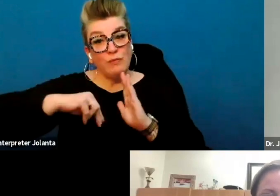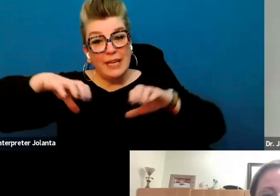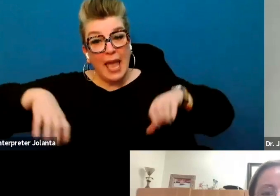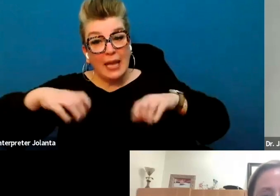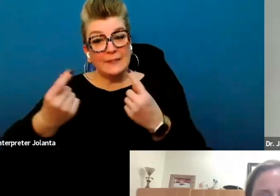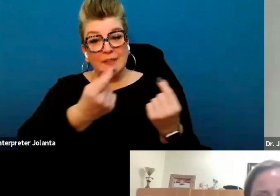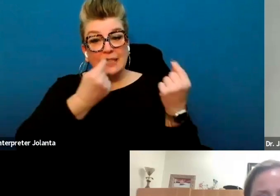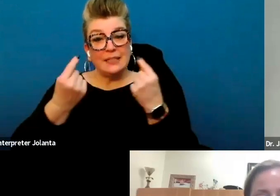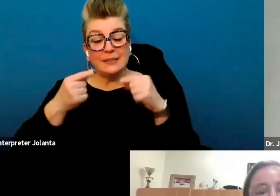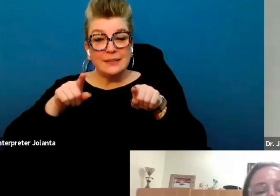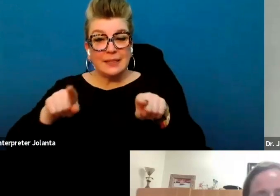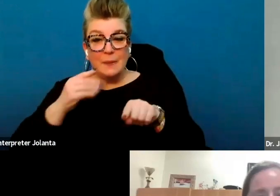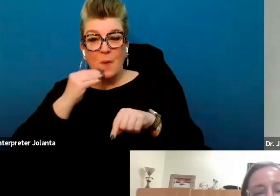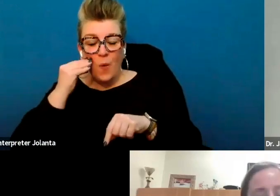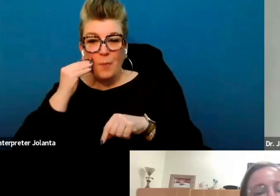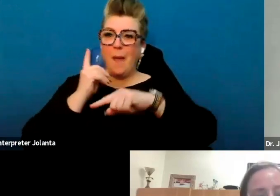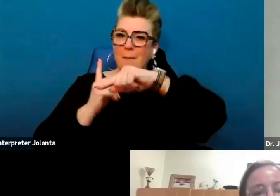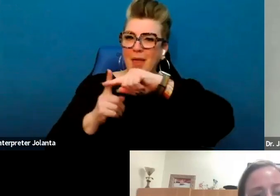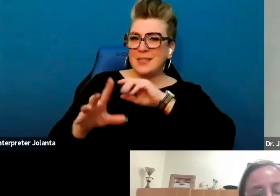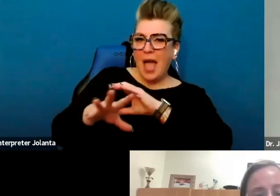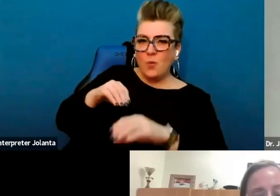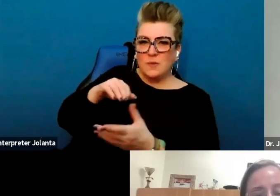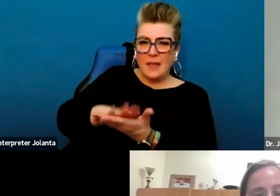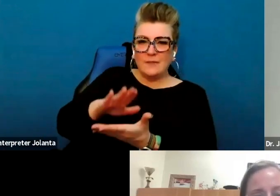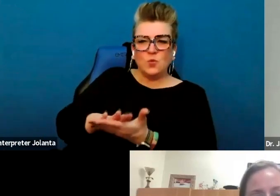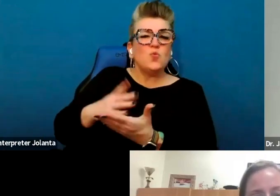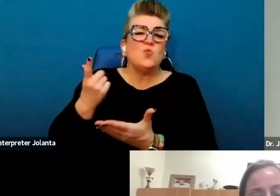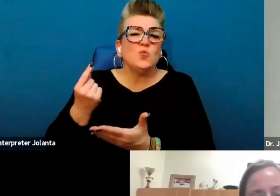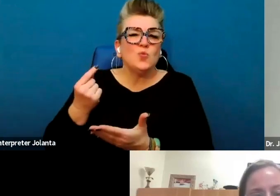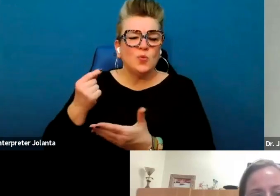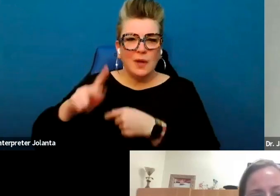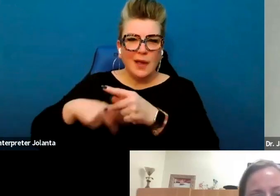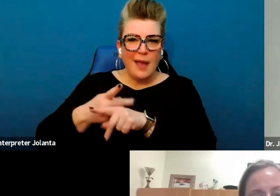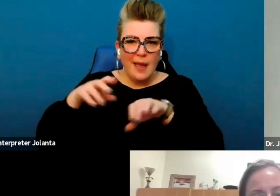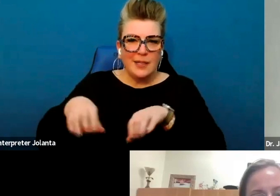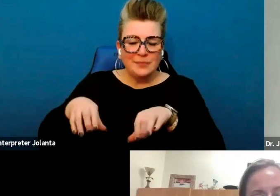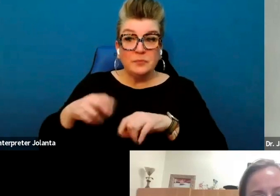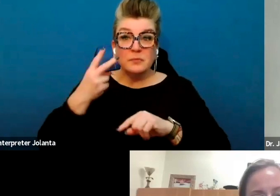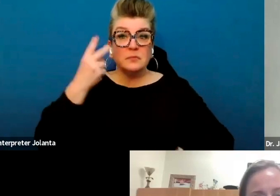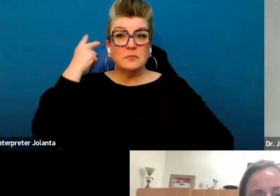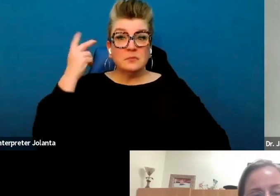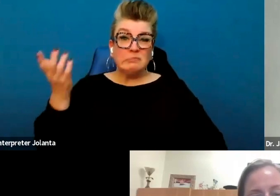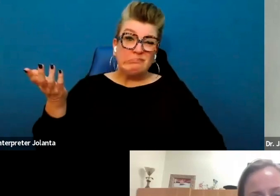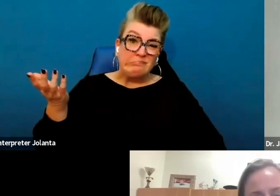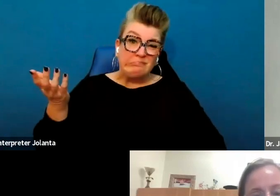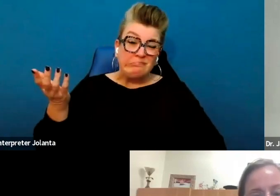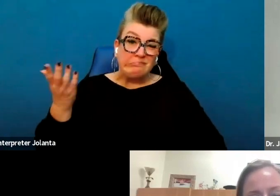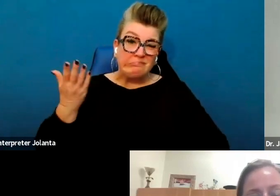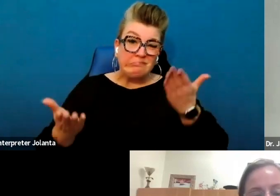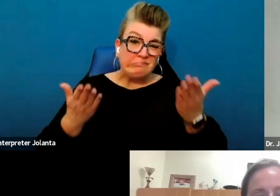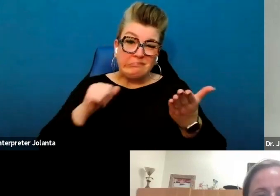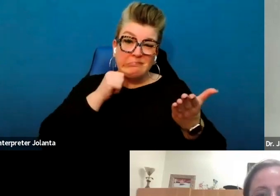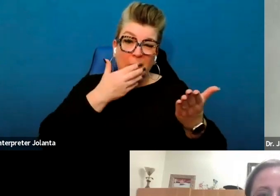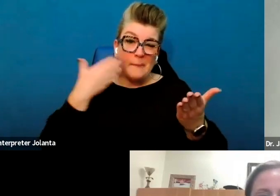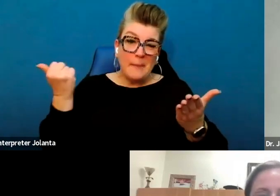also focusing on extracurricular activities. In hindsight, it wasn't probably the best measure, but it was